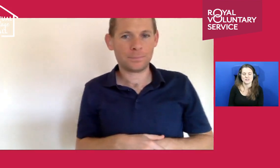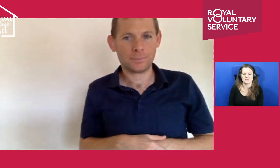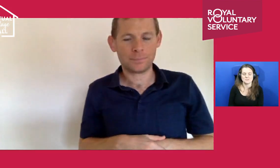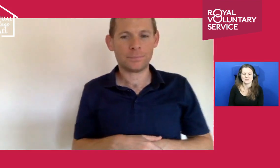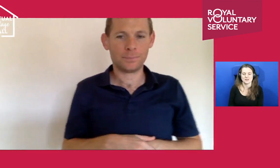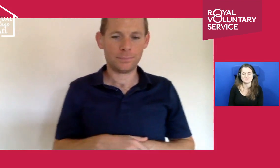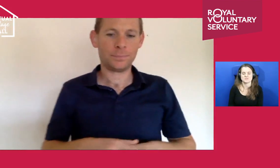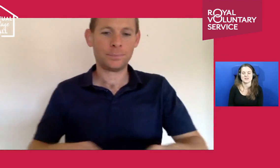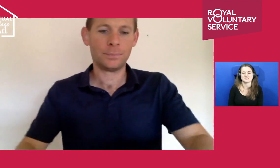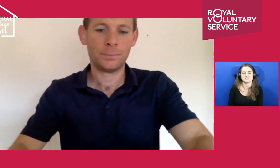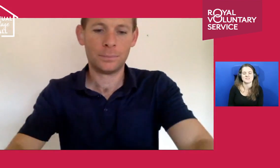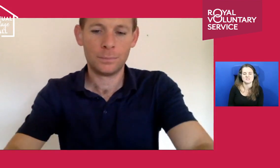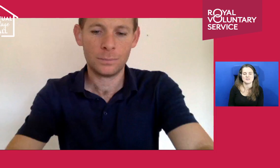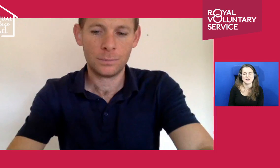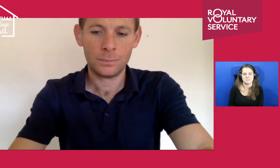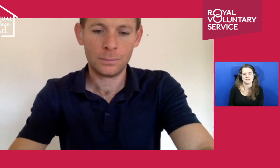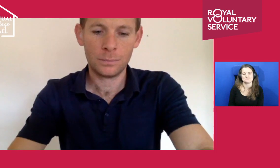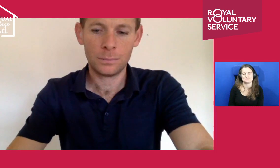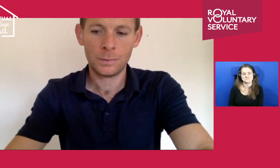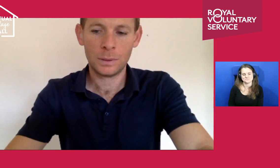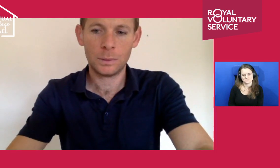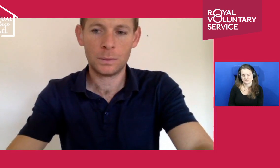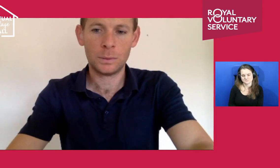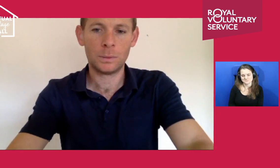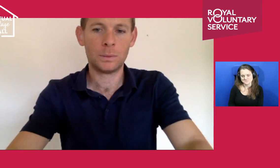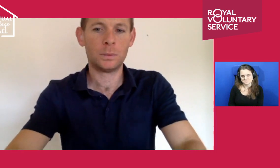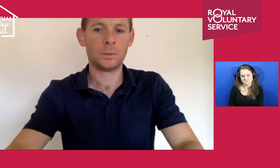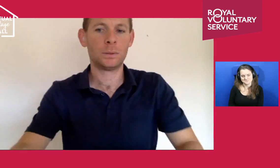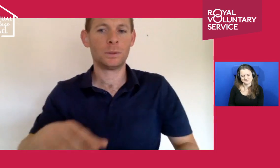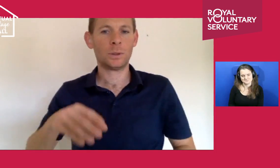on screen. Okay, so that's the sign for nappy.